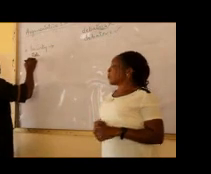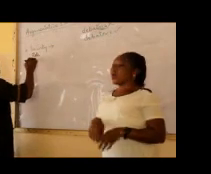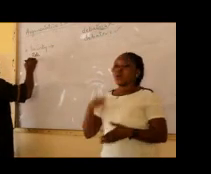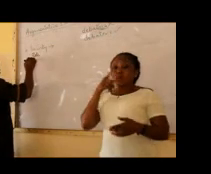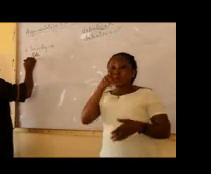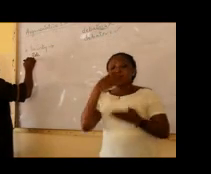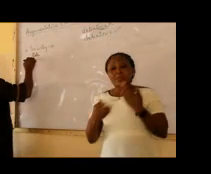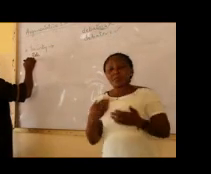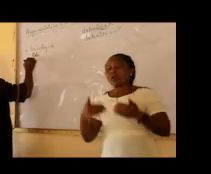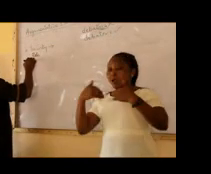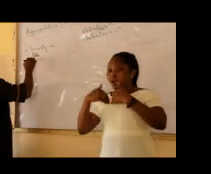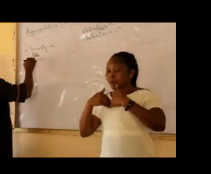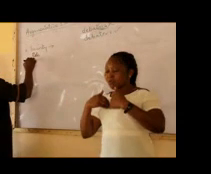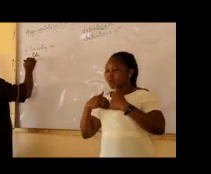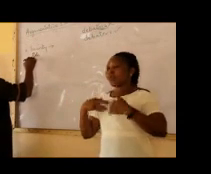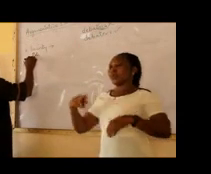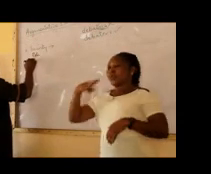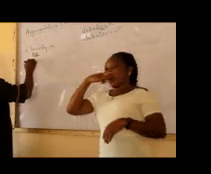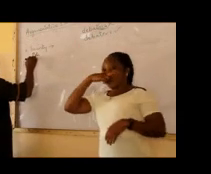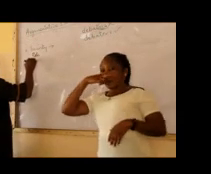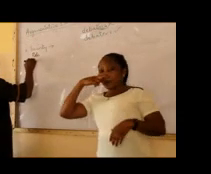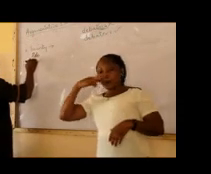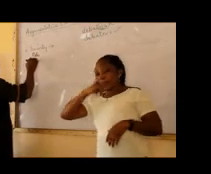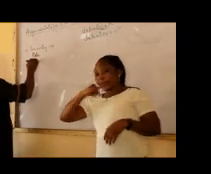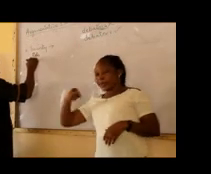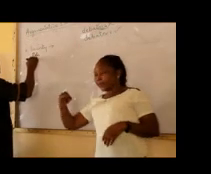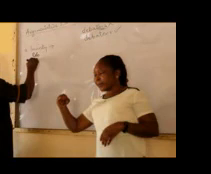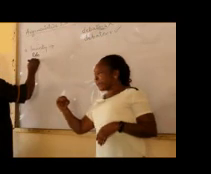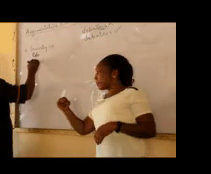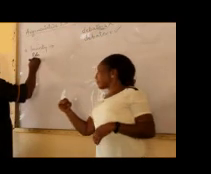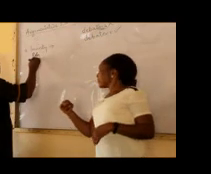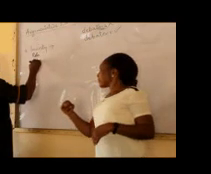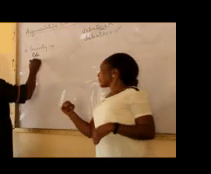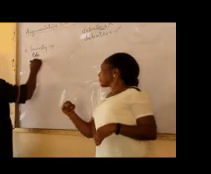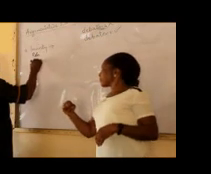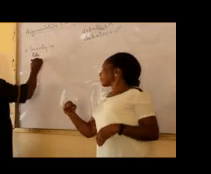then you might have a kidnap.